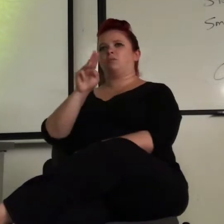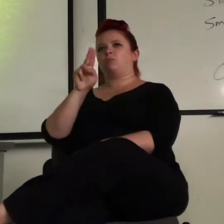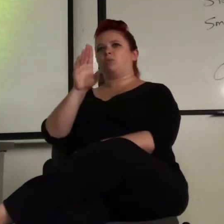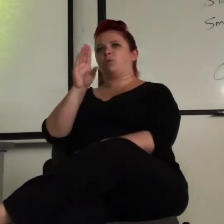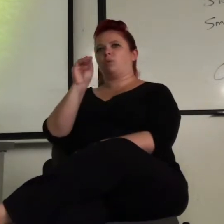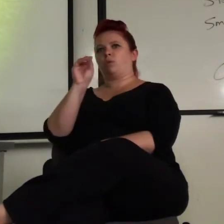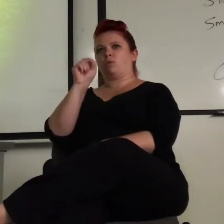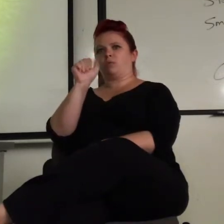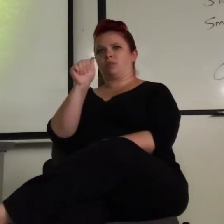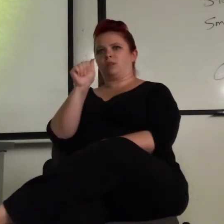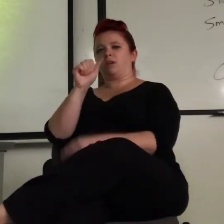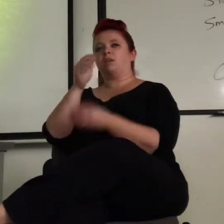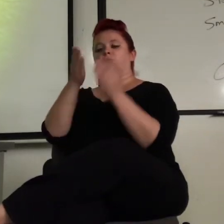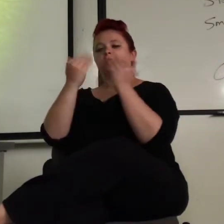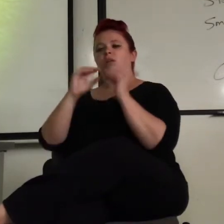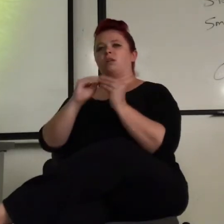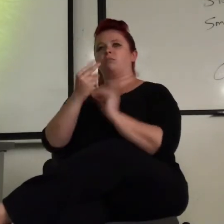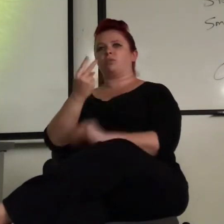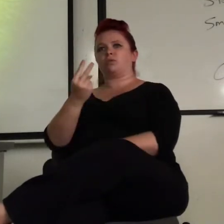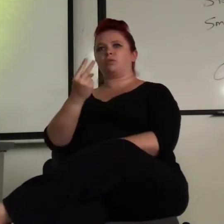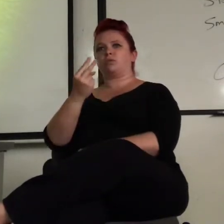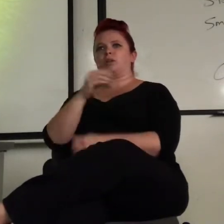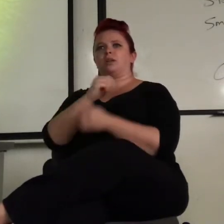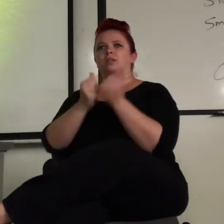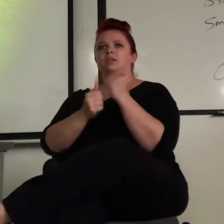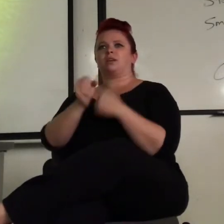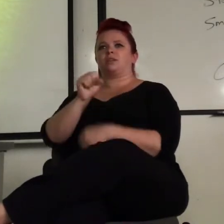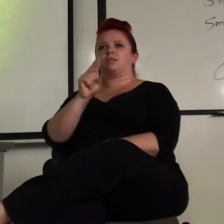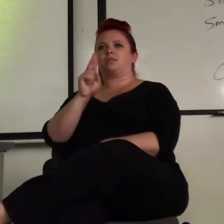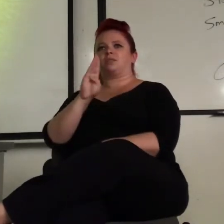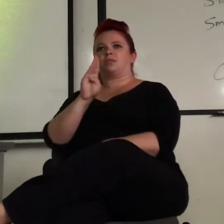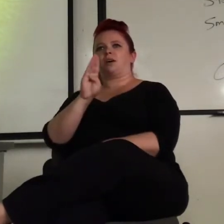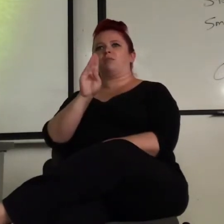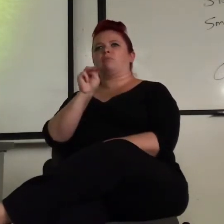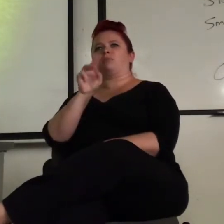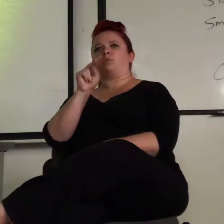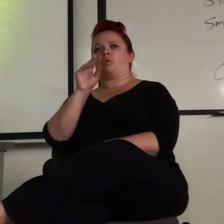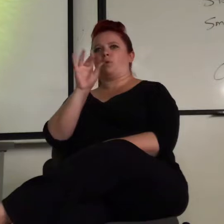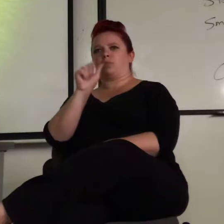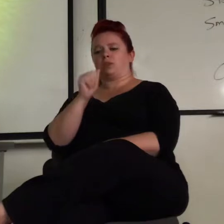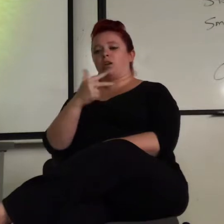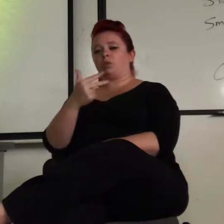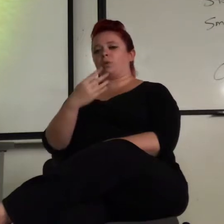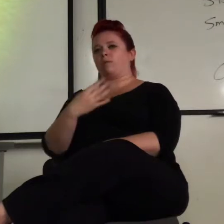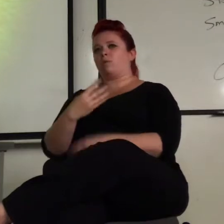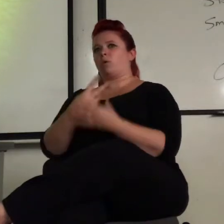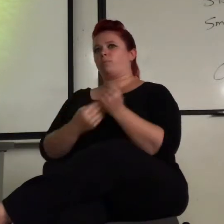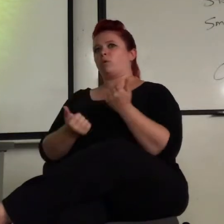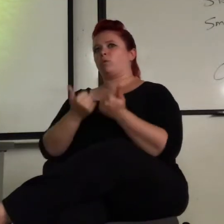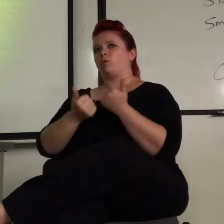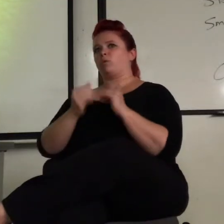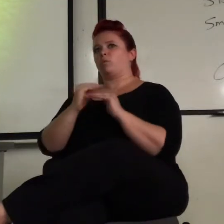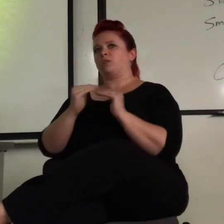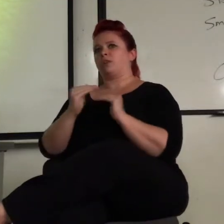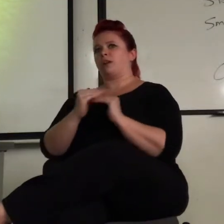number 2, what? Submucosa. 3 and 4 are both what layer?